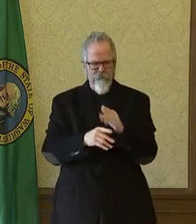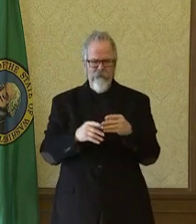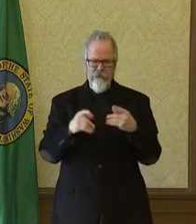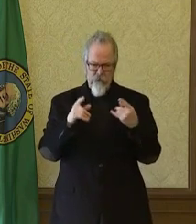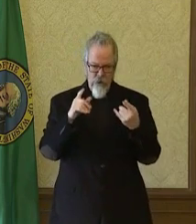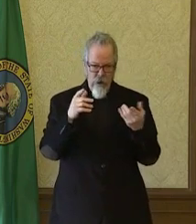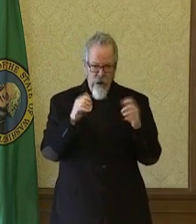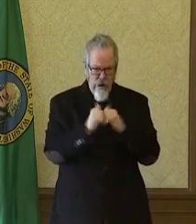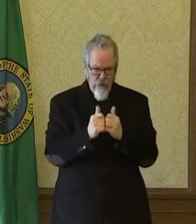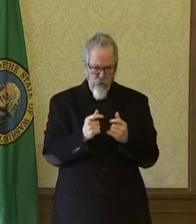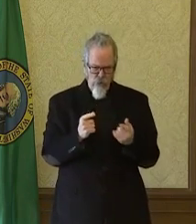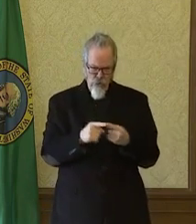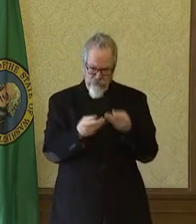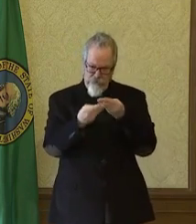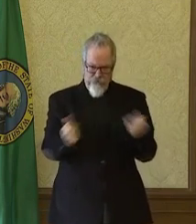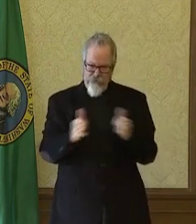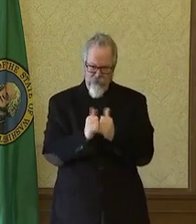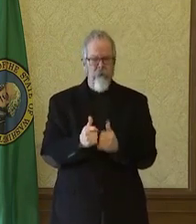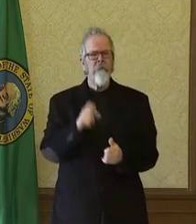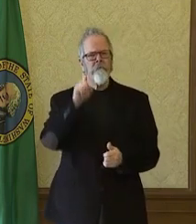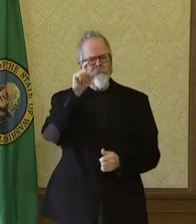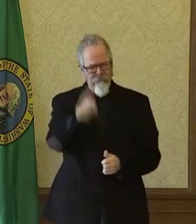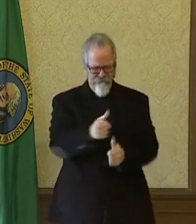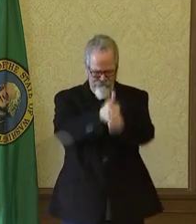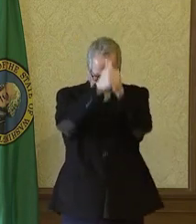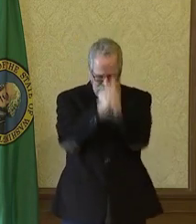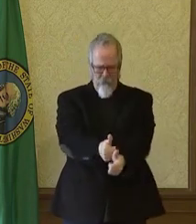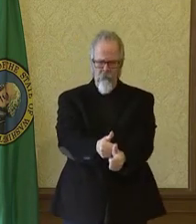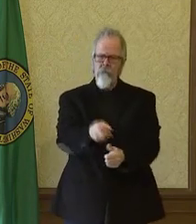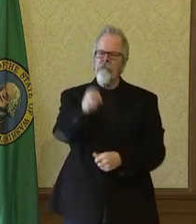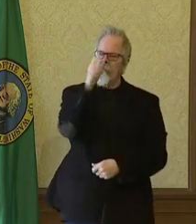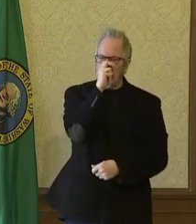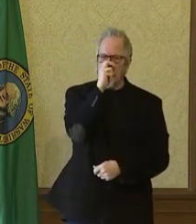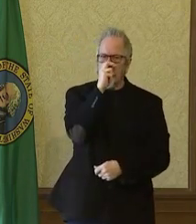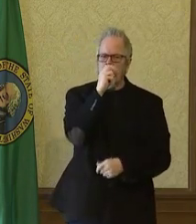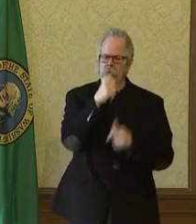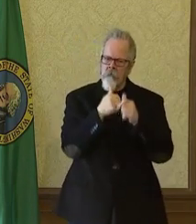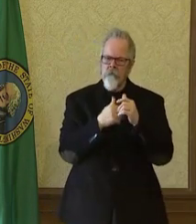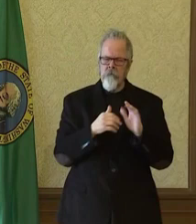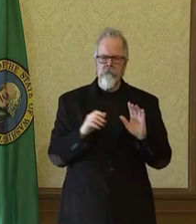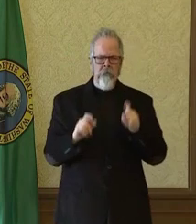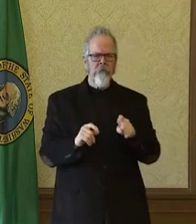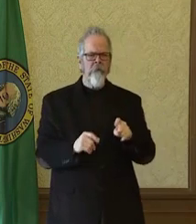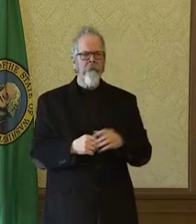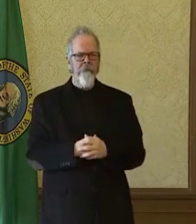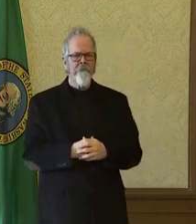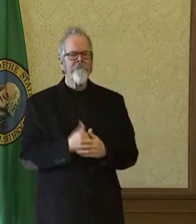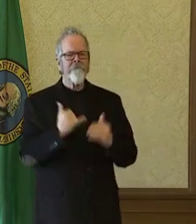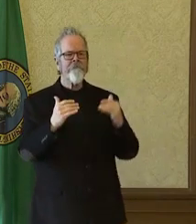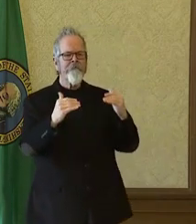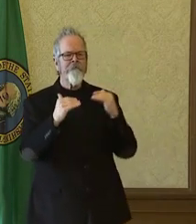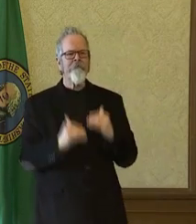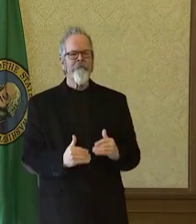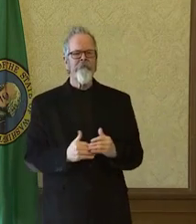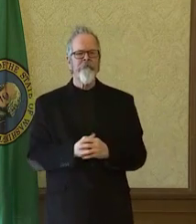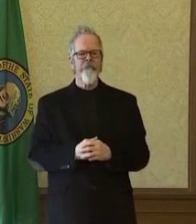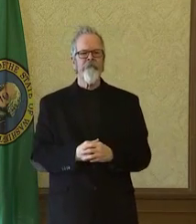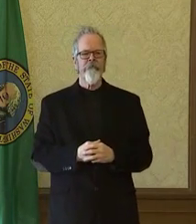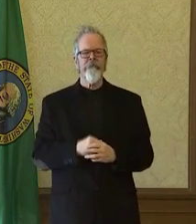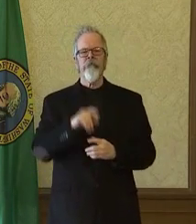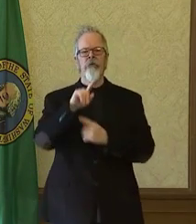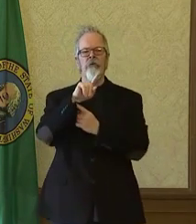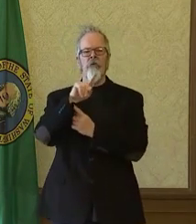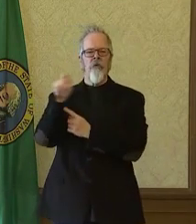in Idaho encouraging folks to ignore the orders. The sheriff has endorsed that move. There's talk of